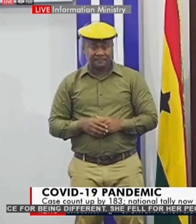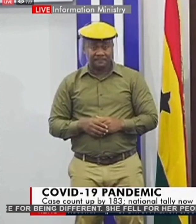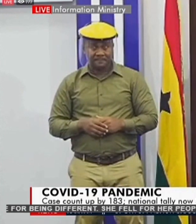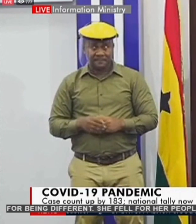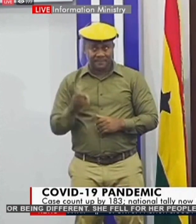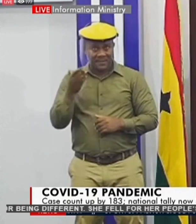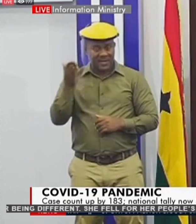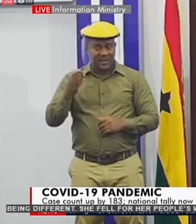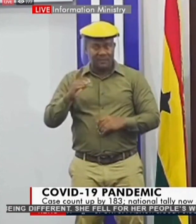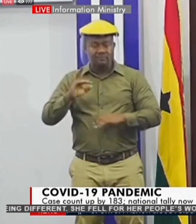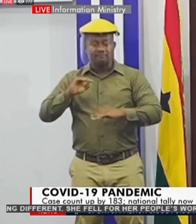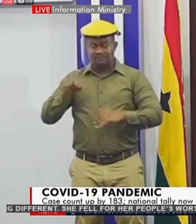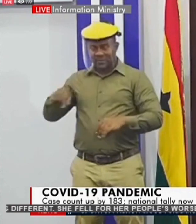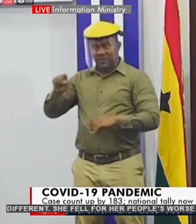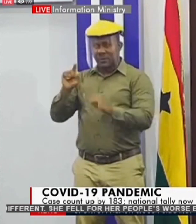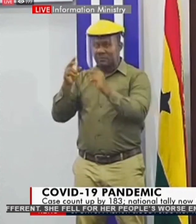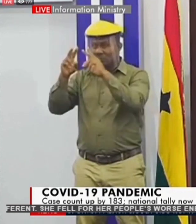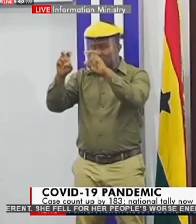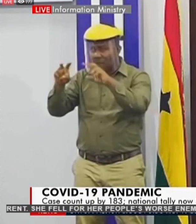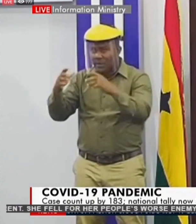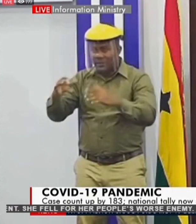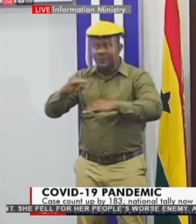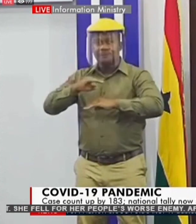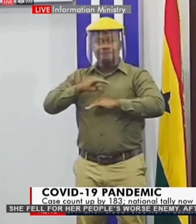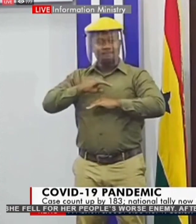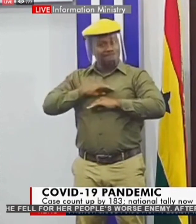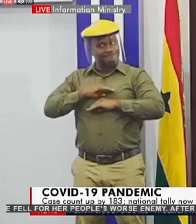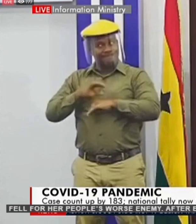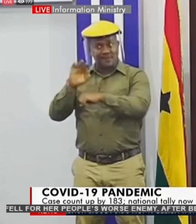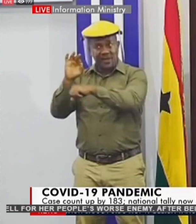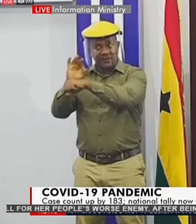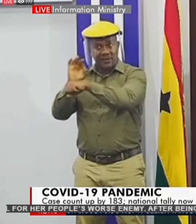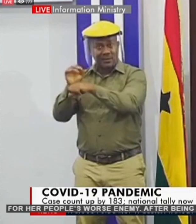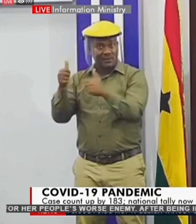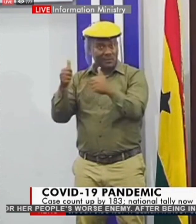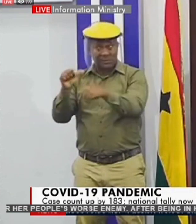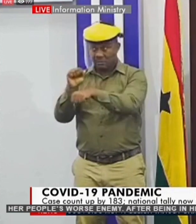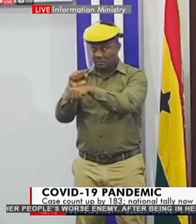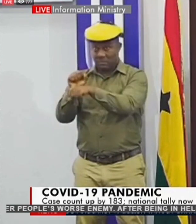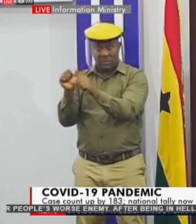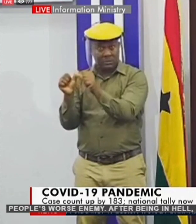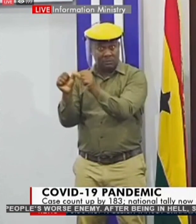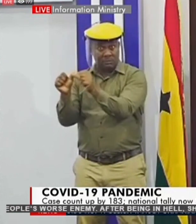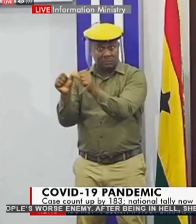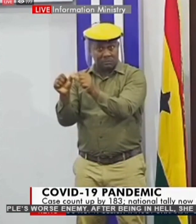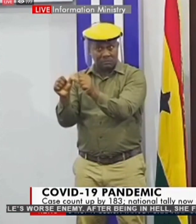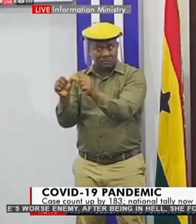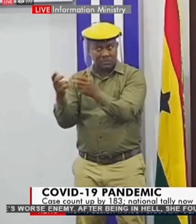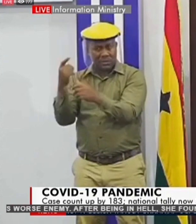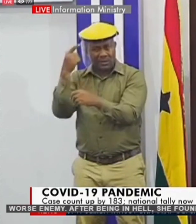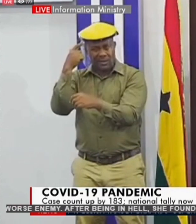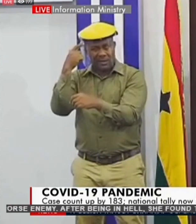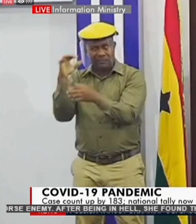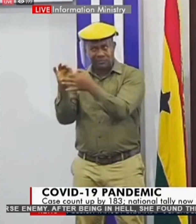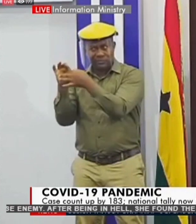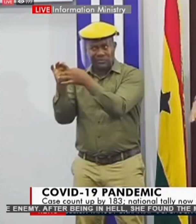they are convinced that now the factory has become compliant, COVID-19